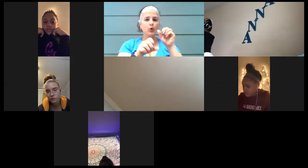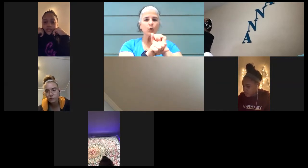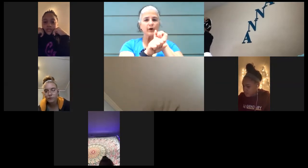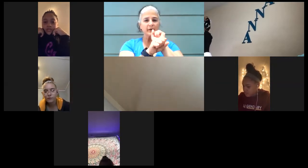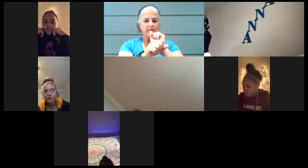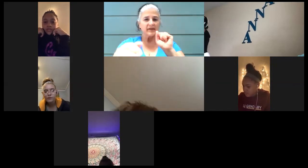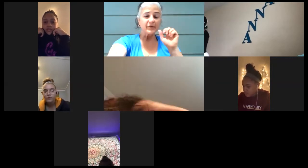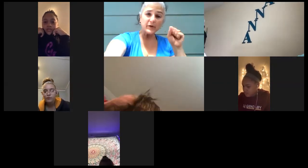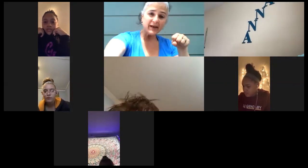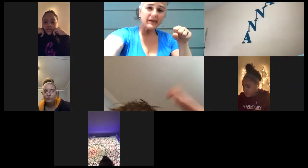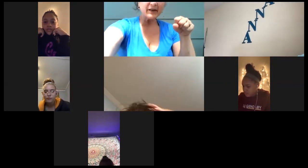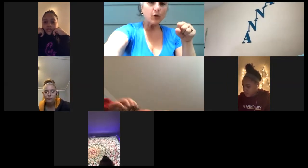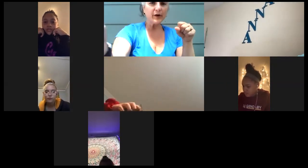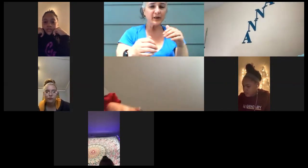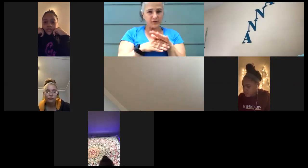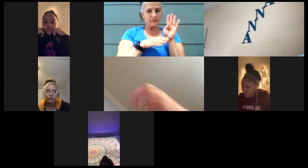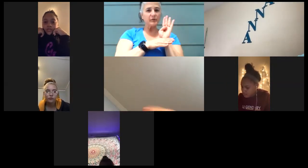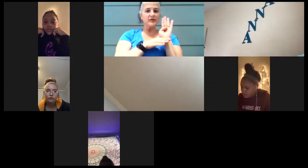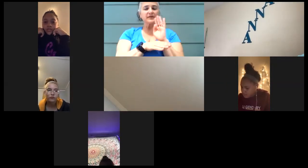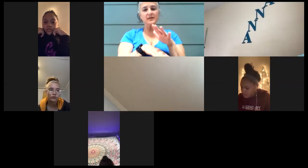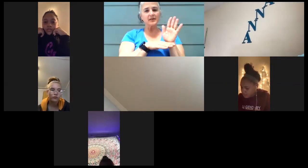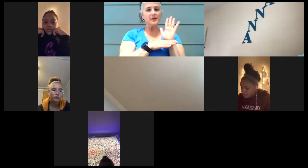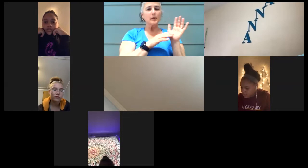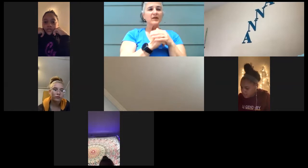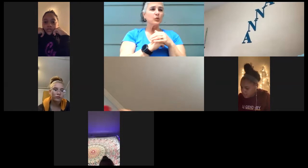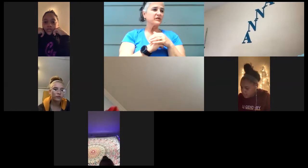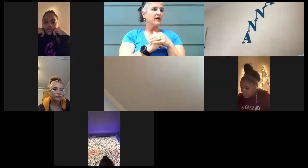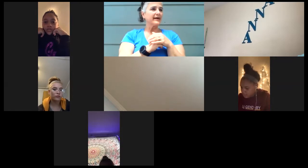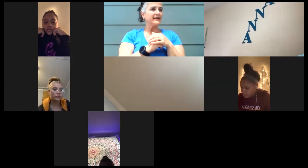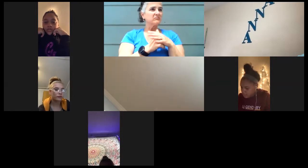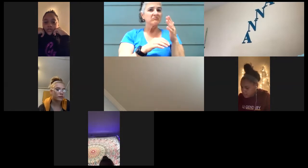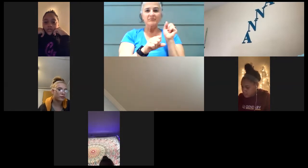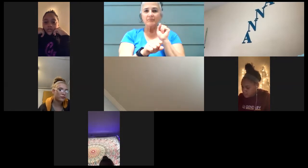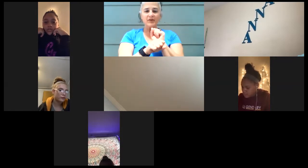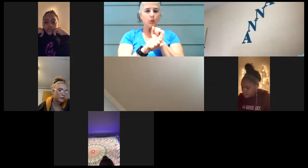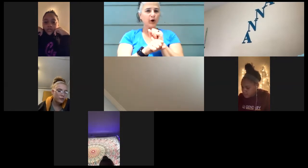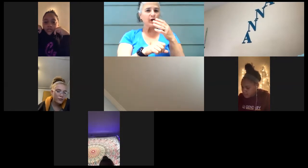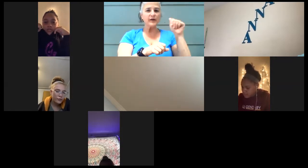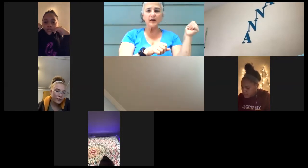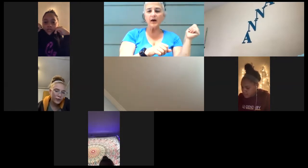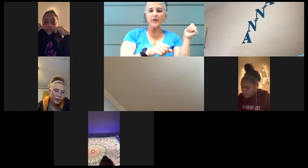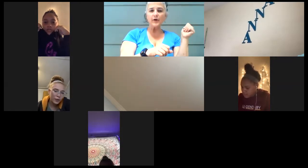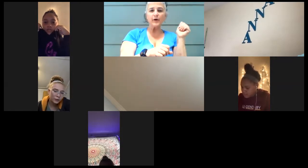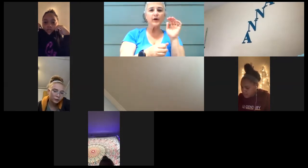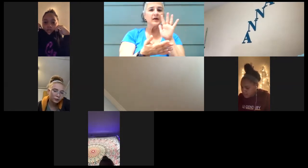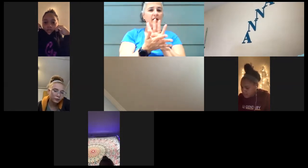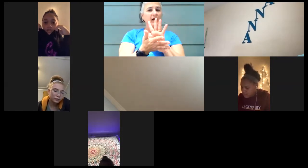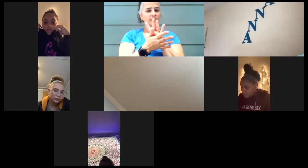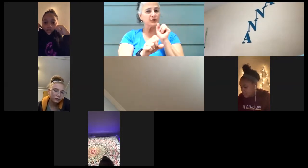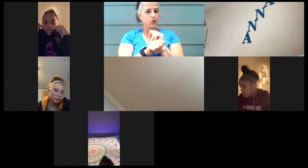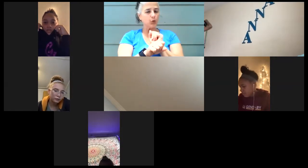Flipgrid work, if you can make it work and you've just been really busy with like work,